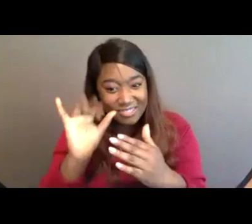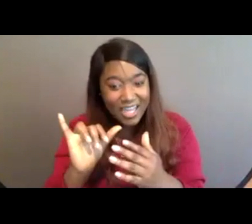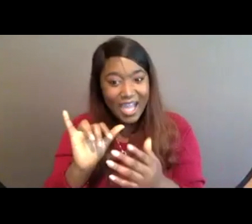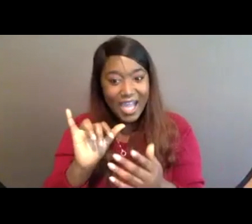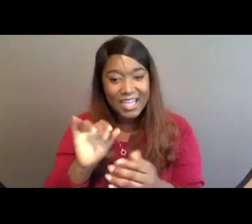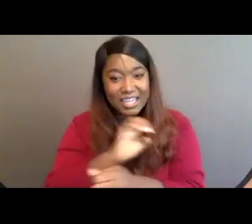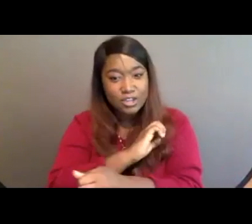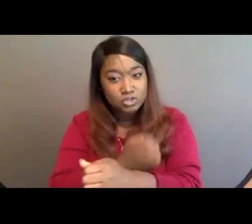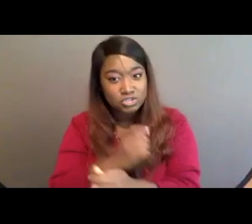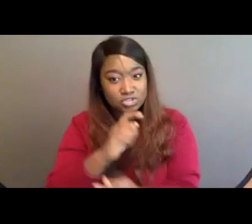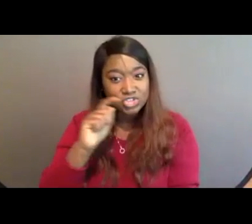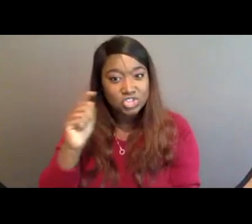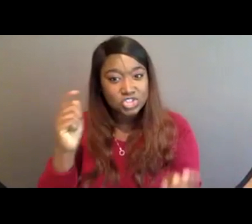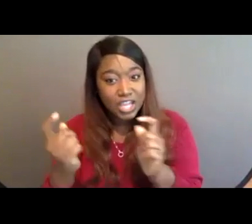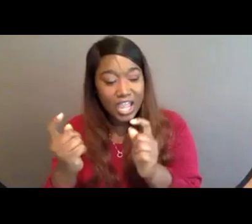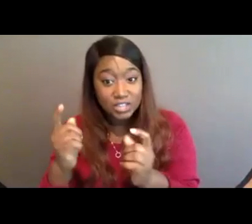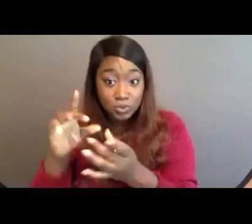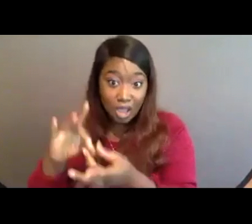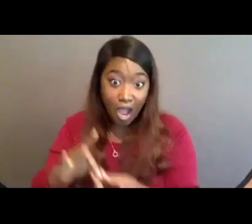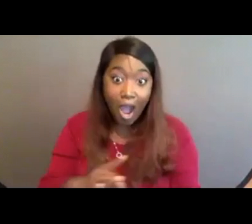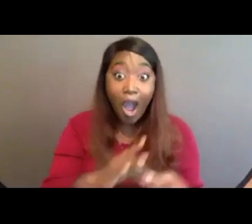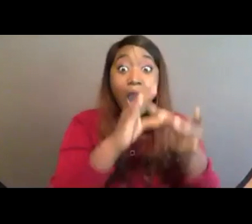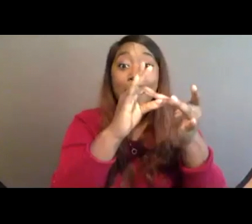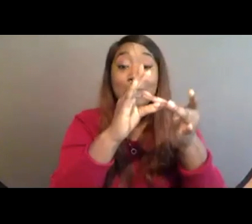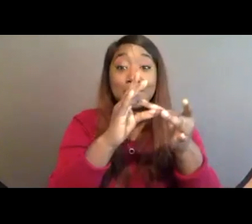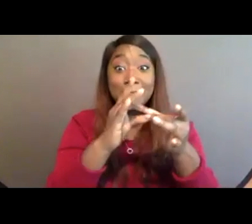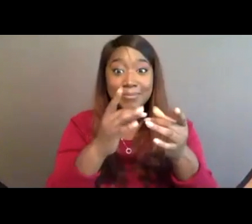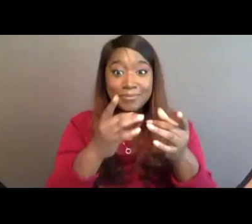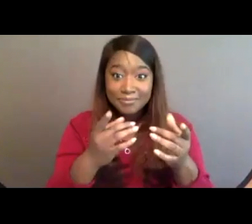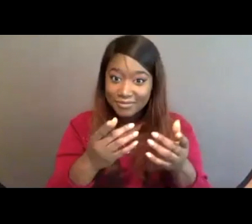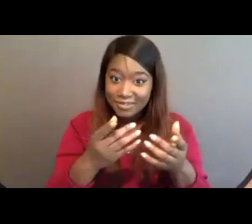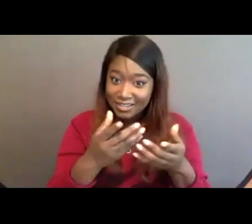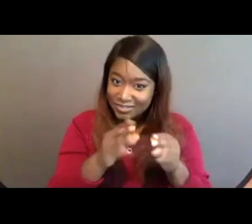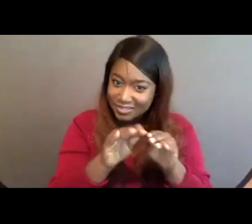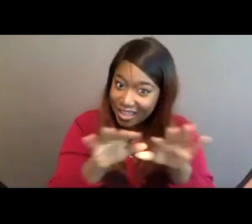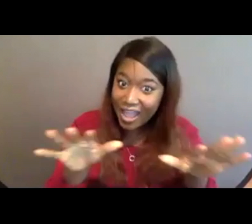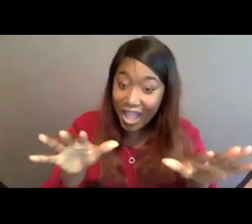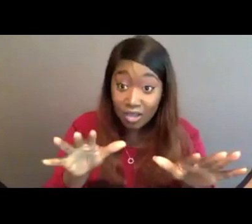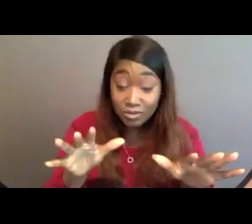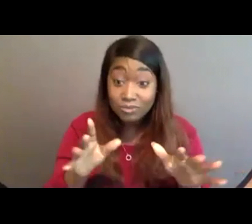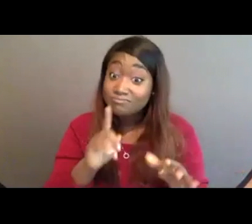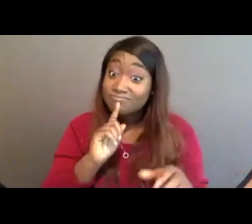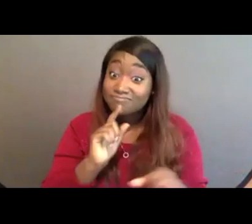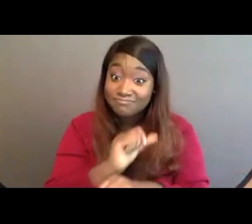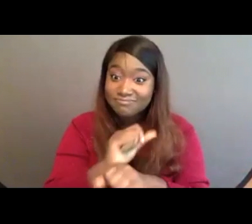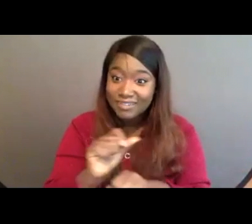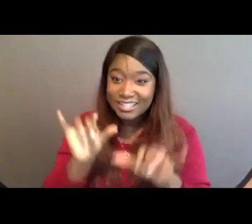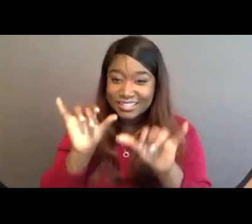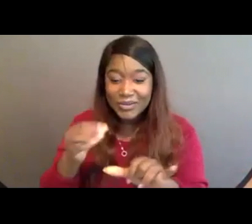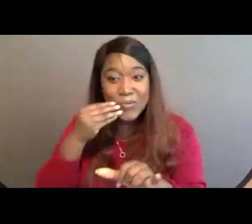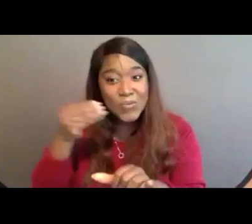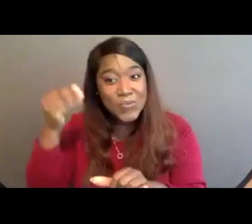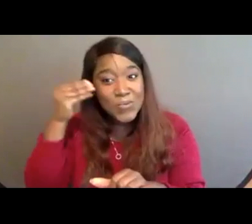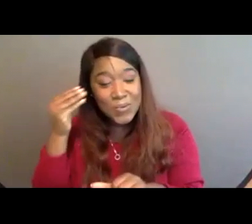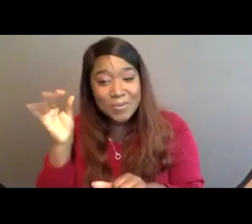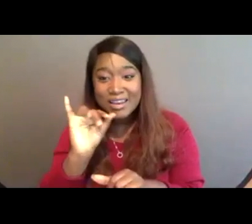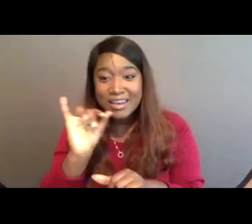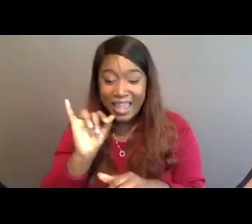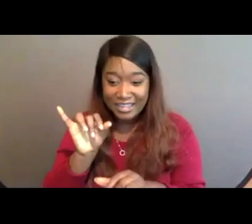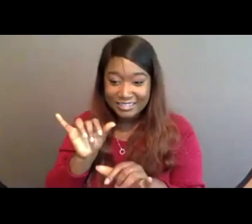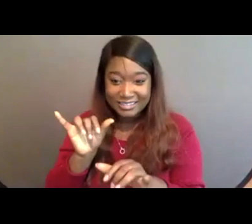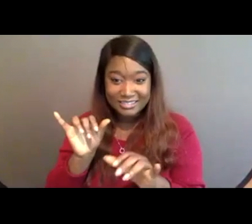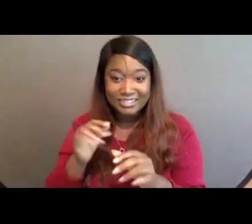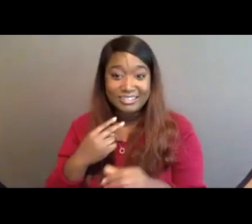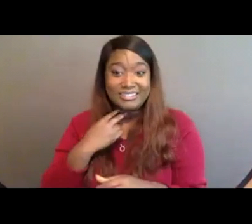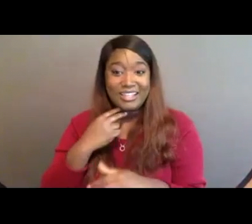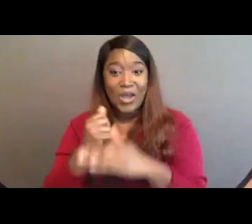and out, right? We were really literally being sort of sheltered in place, like as if we were stuck under a rock,